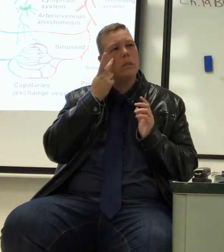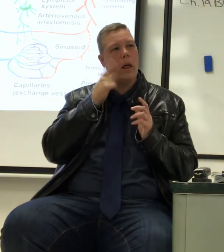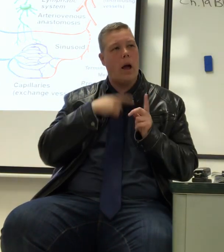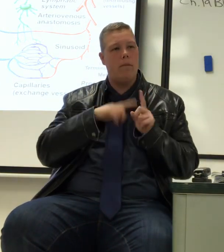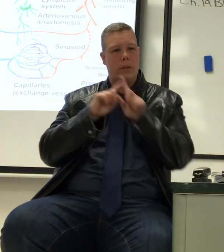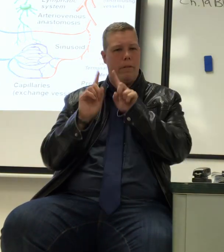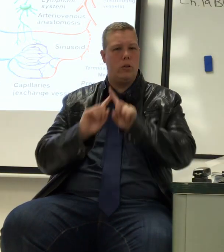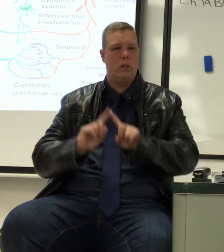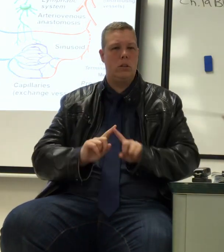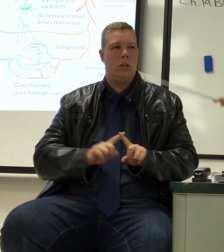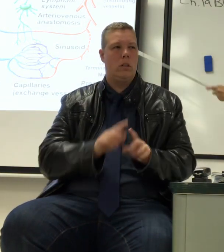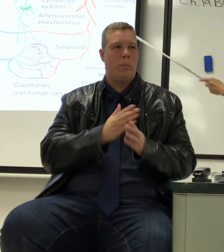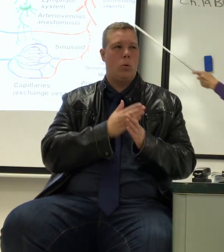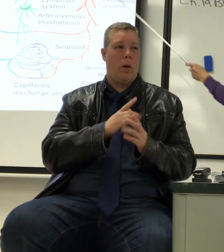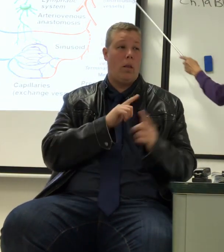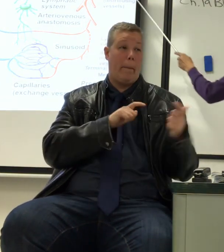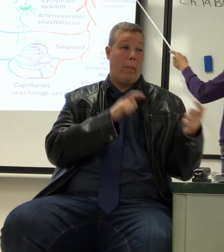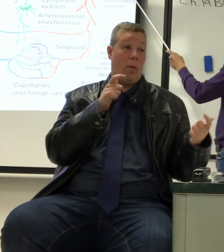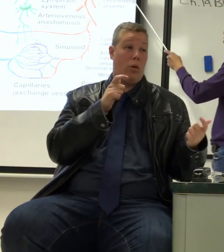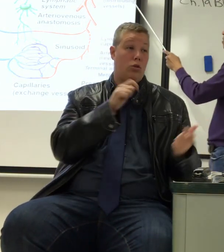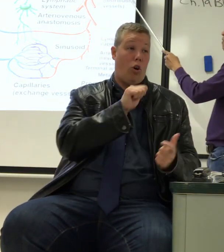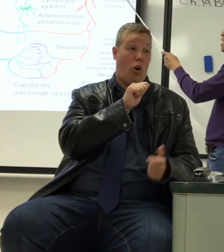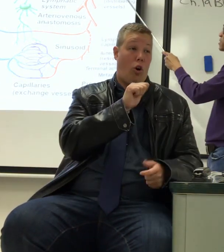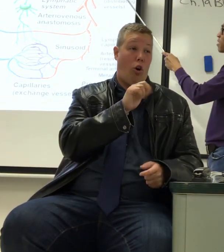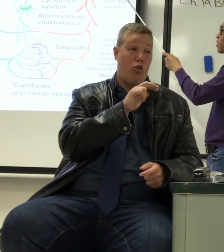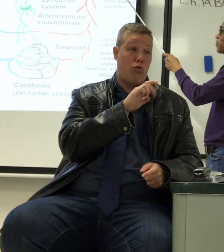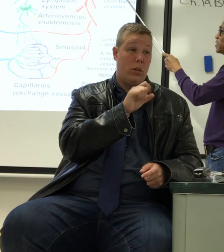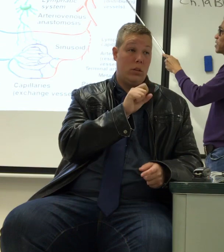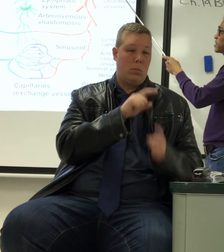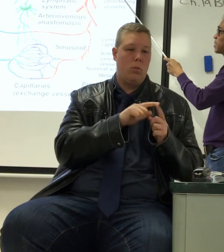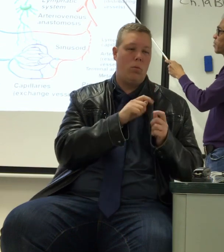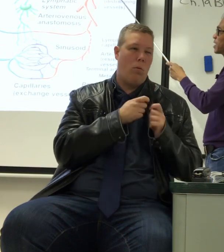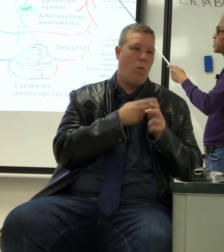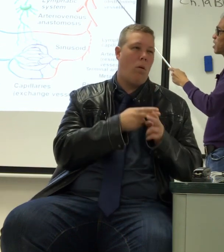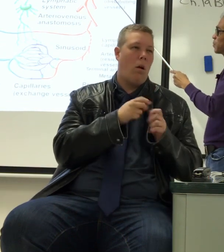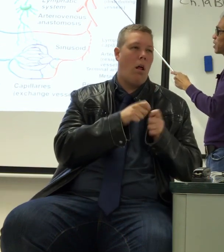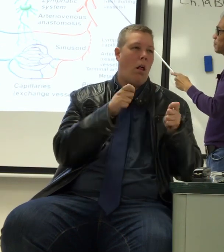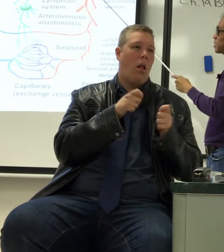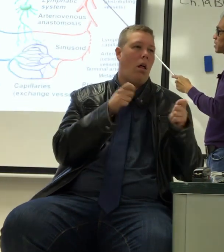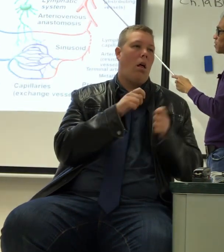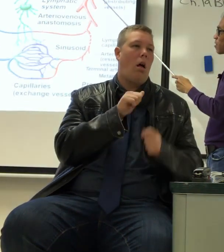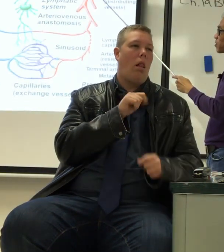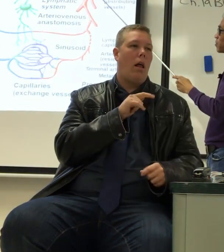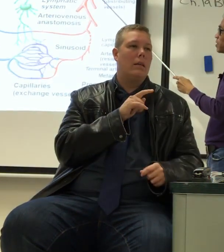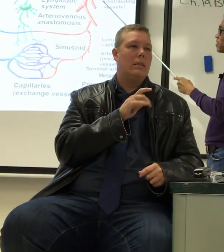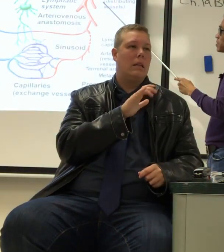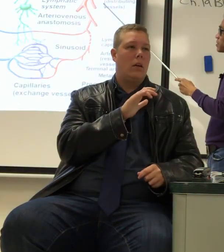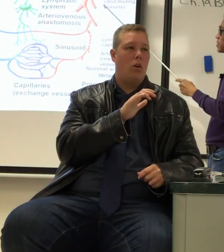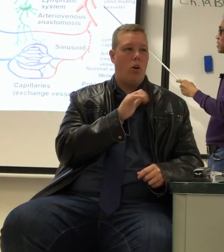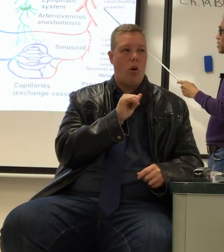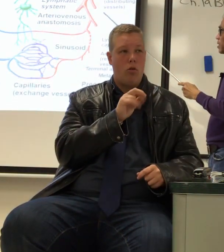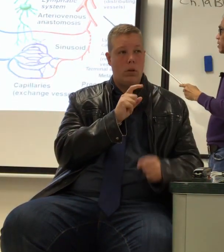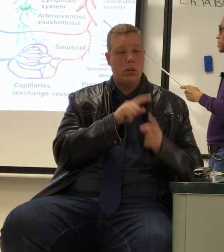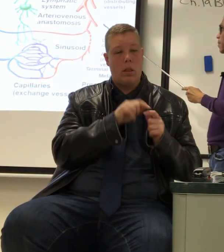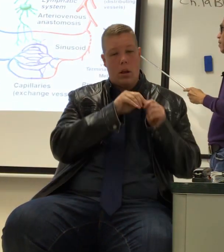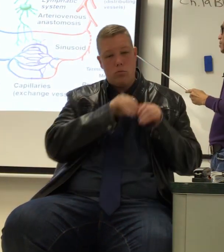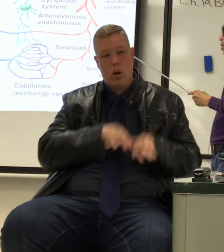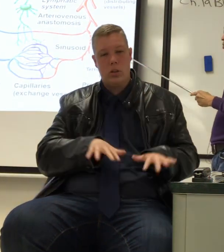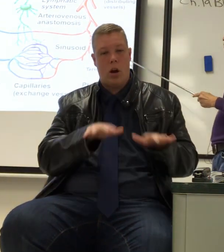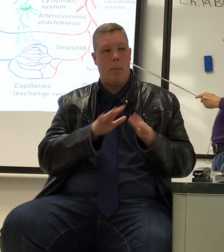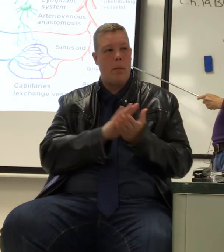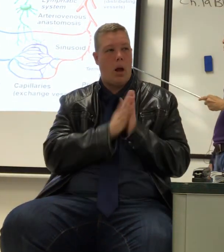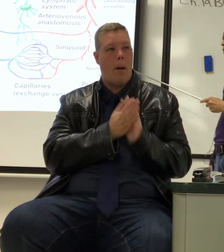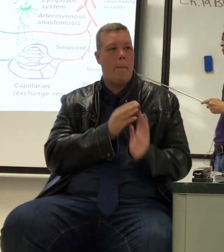between some of the larger arteries, which are called elastic arteries, and as they branch out, they become muscular arteries. The